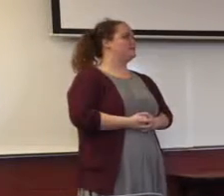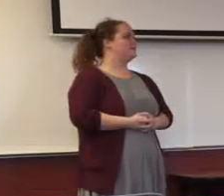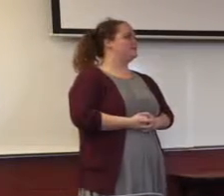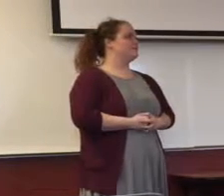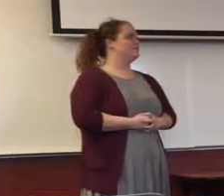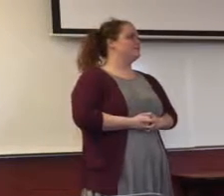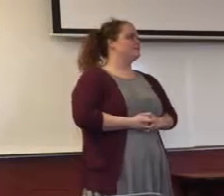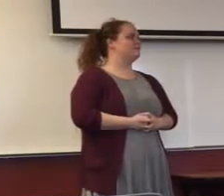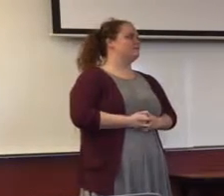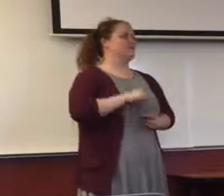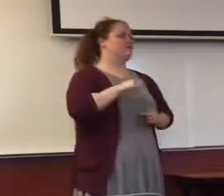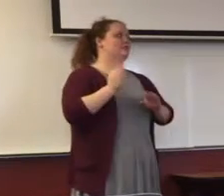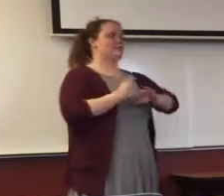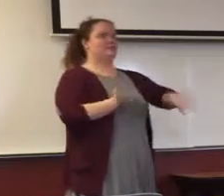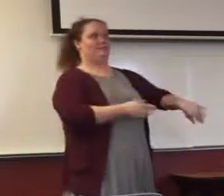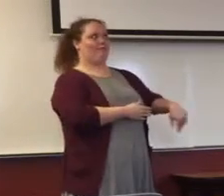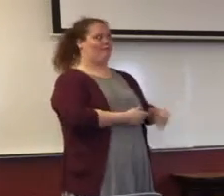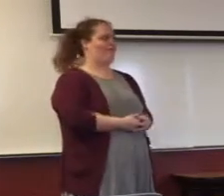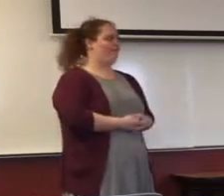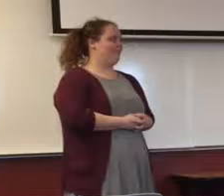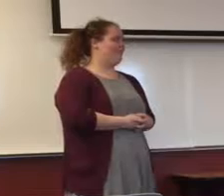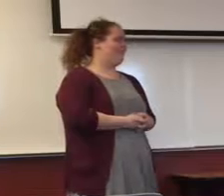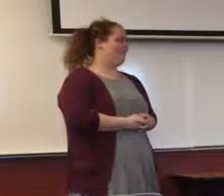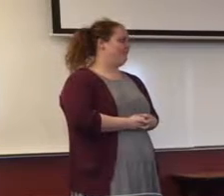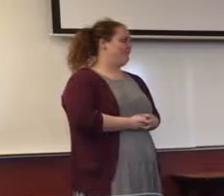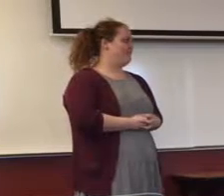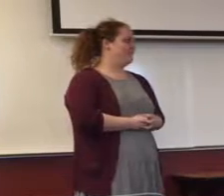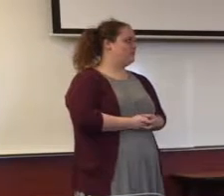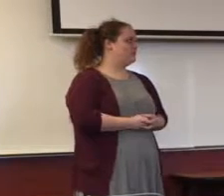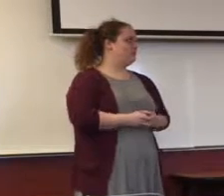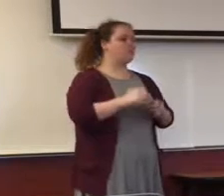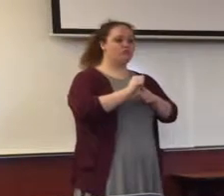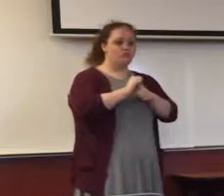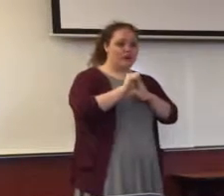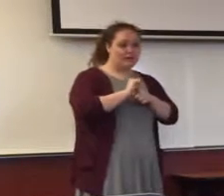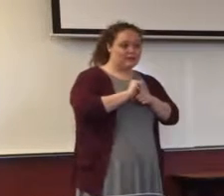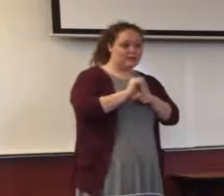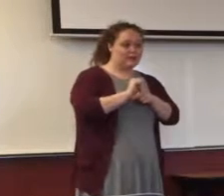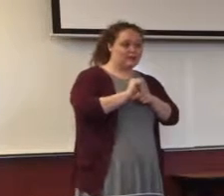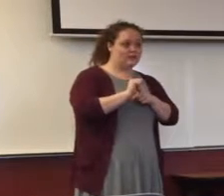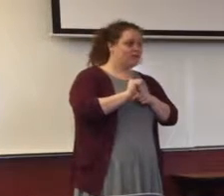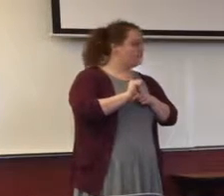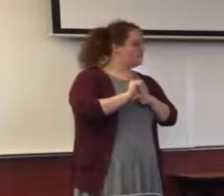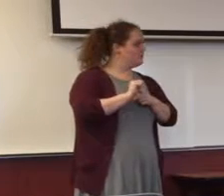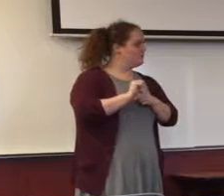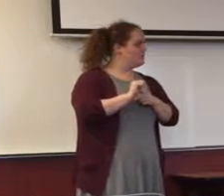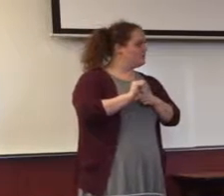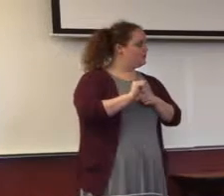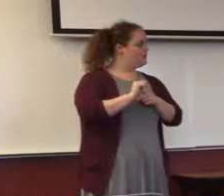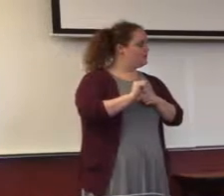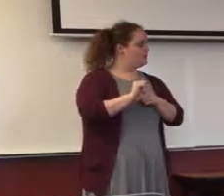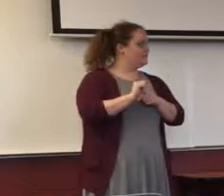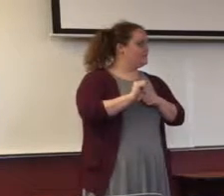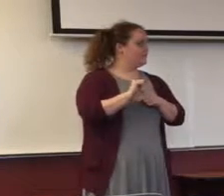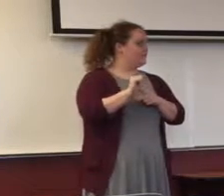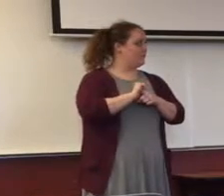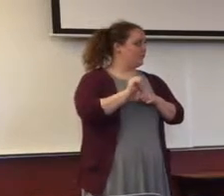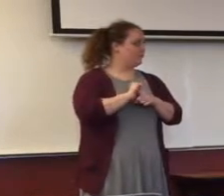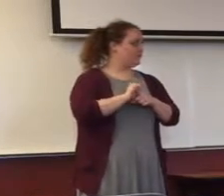Crap. Aww. But you can come to my practicum seminar, because it's mostly not these people. It's Minus.